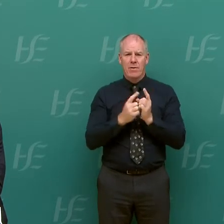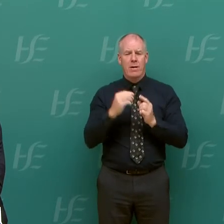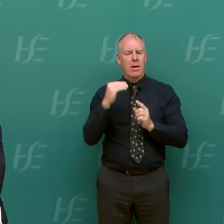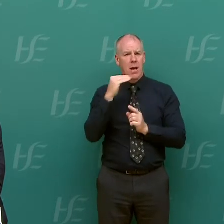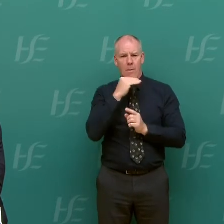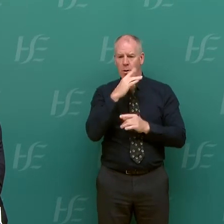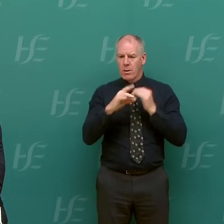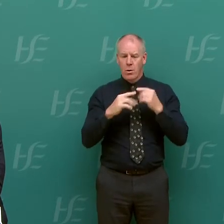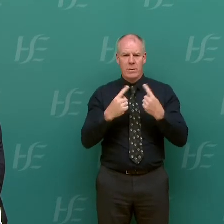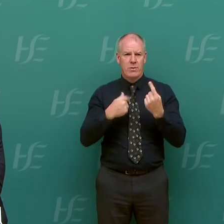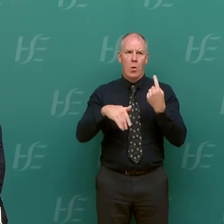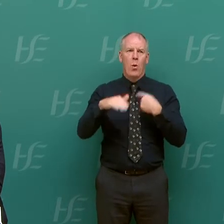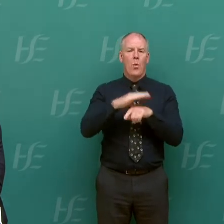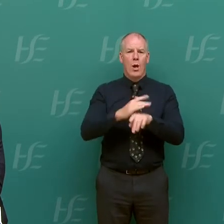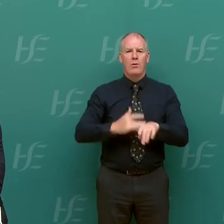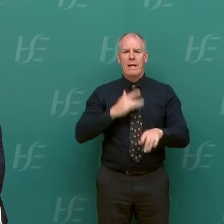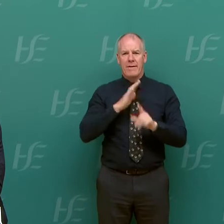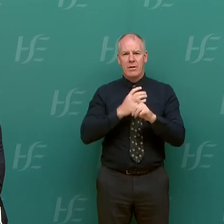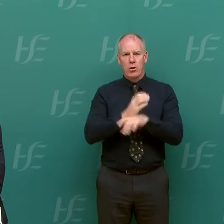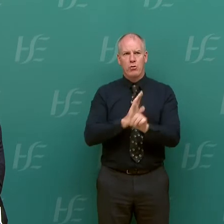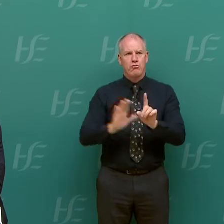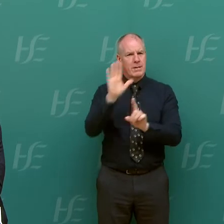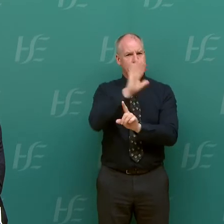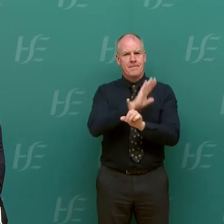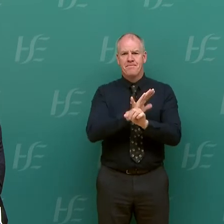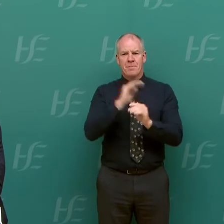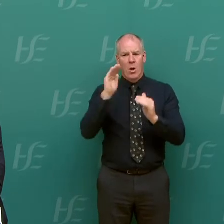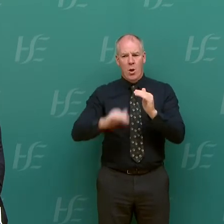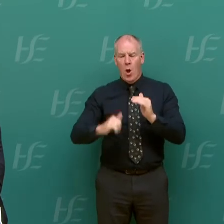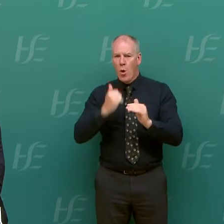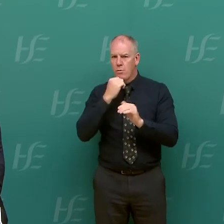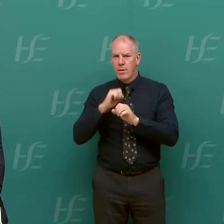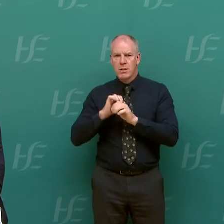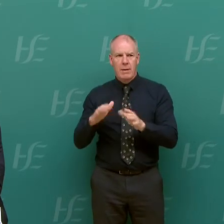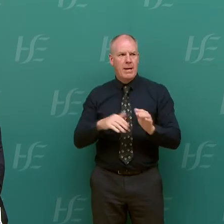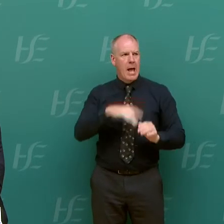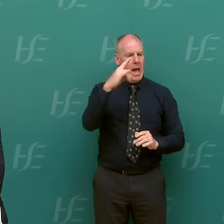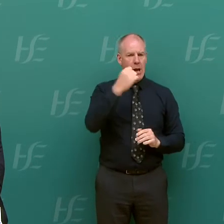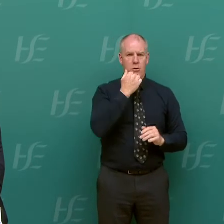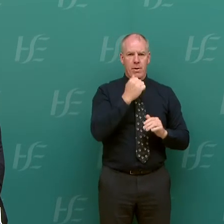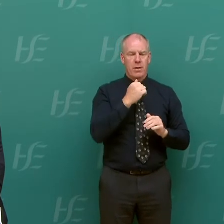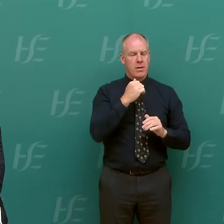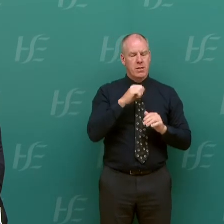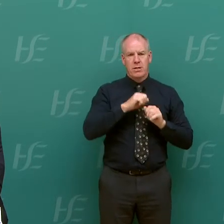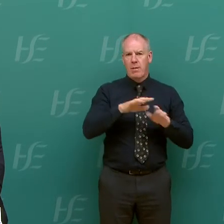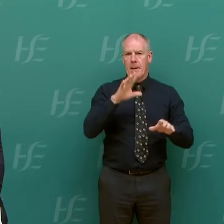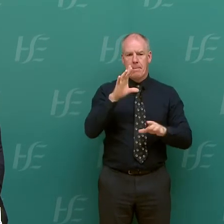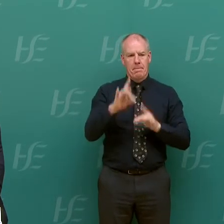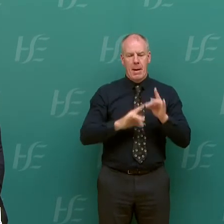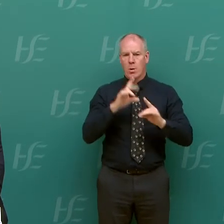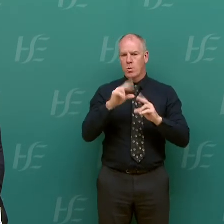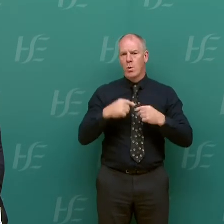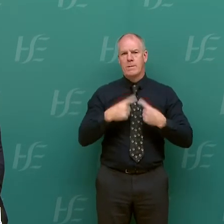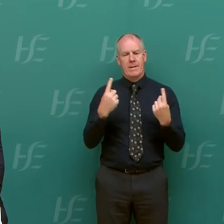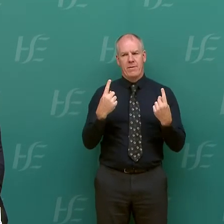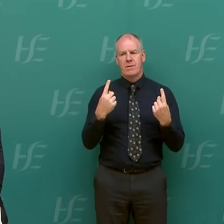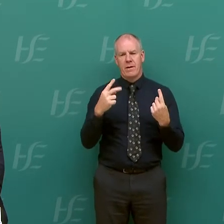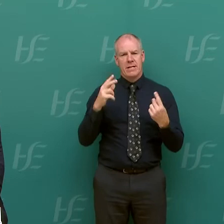no matter where you are in the country, no matter where they've had lower outbreaks, it's really important we keep our diligence, specifically next week